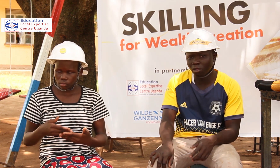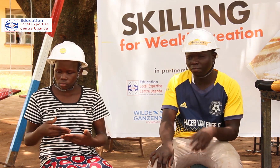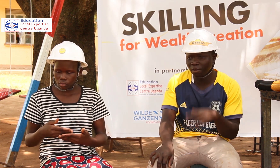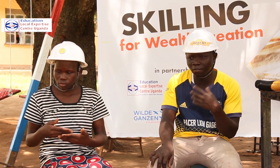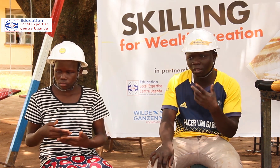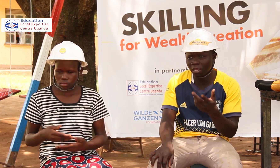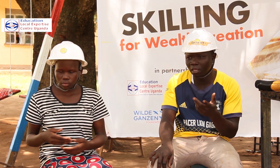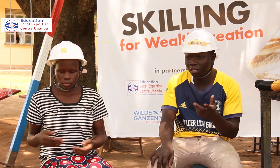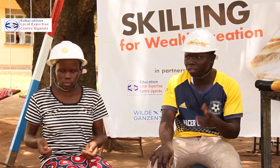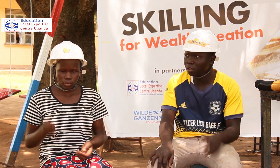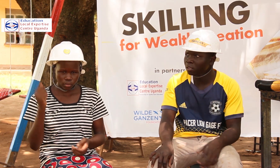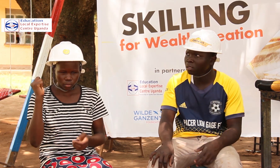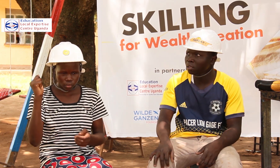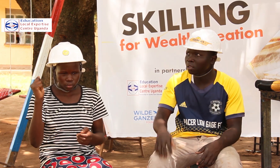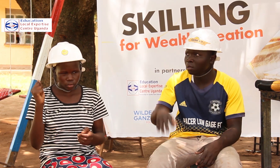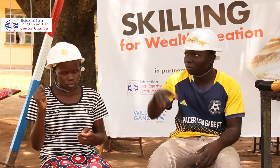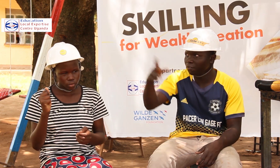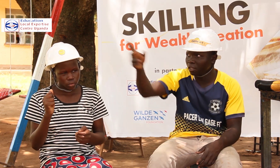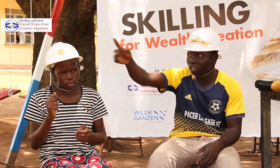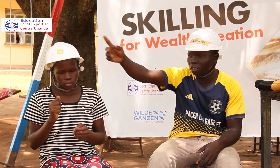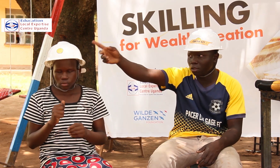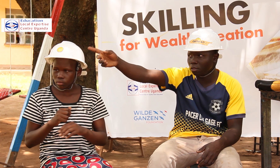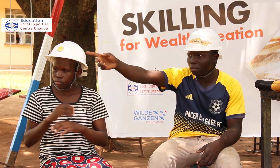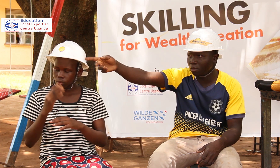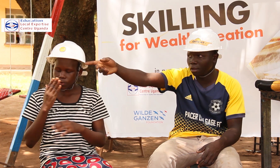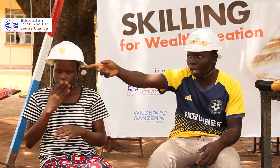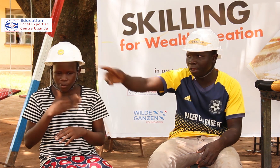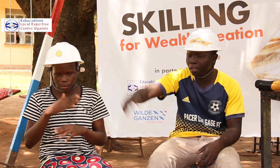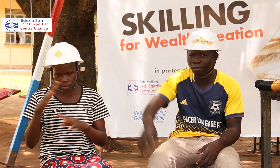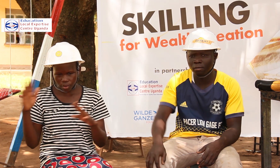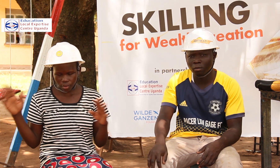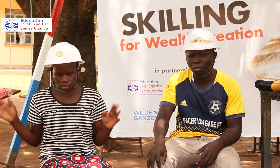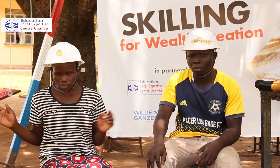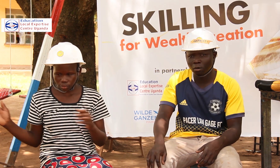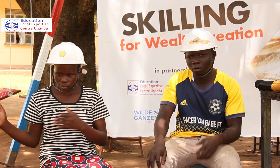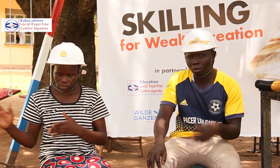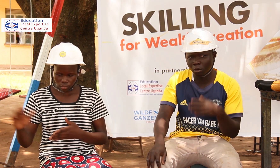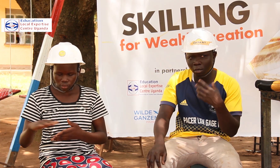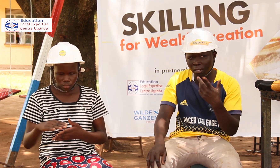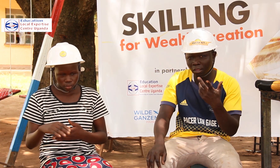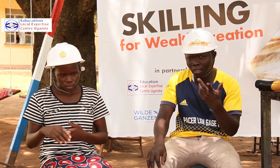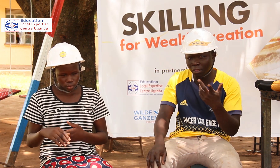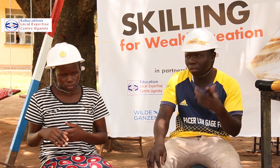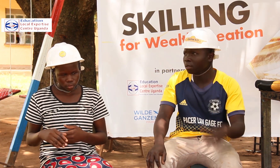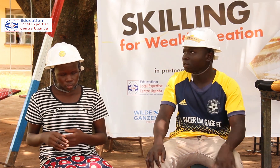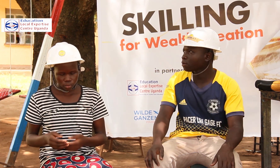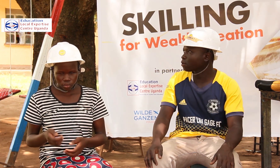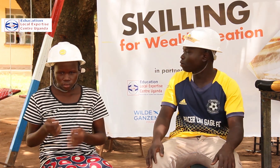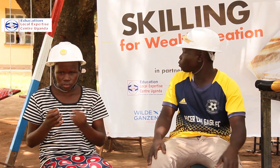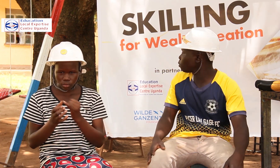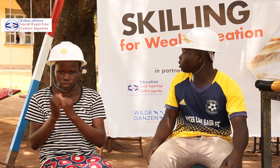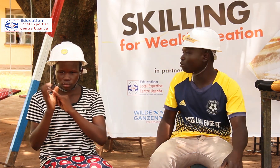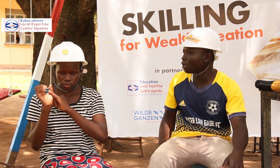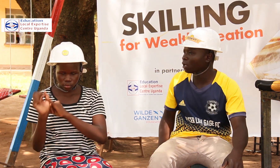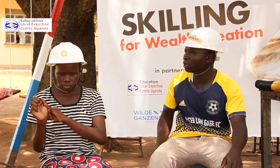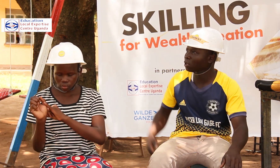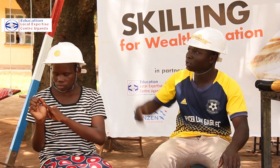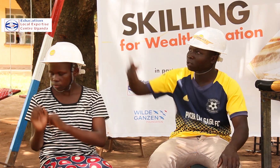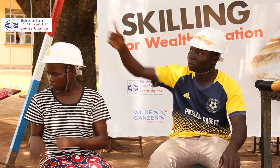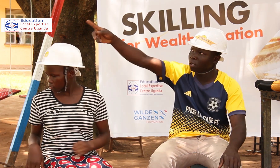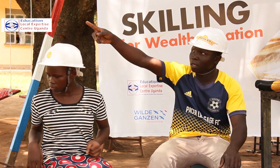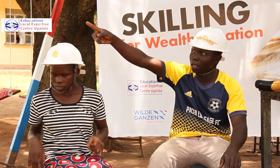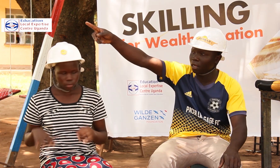and on the fifth day, we finished this slide. On the sixth, we went